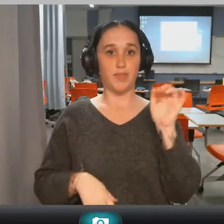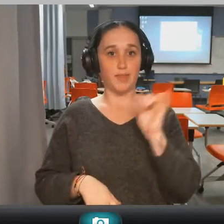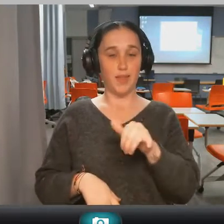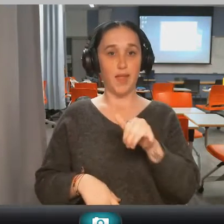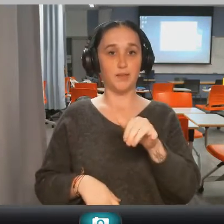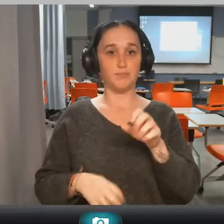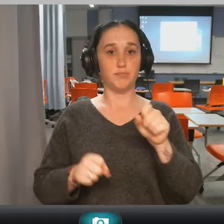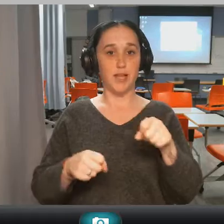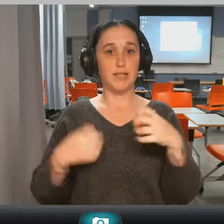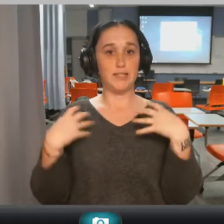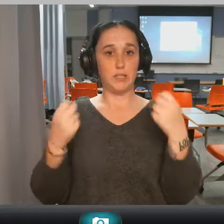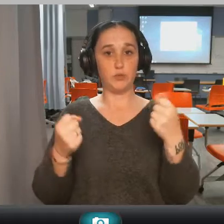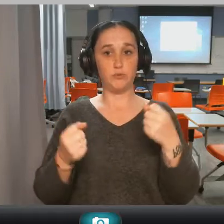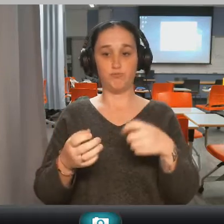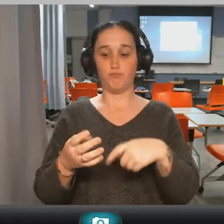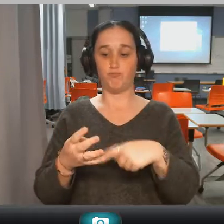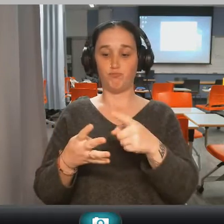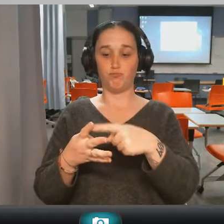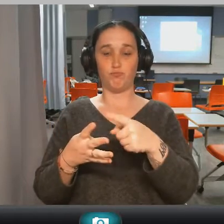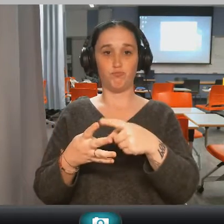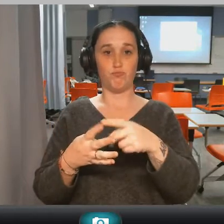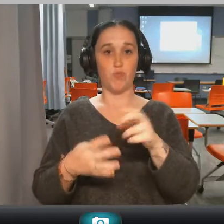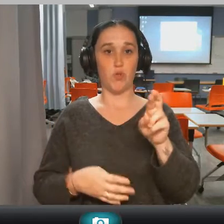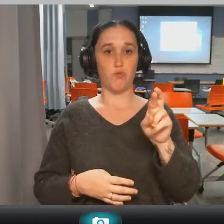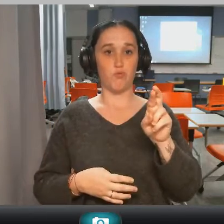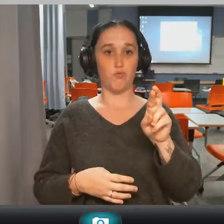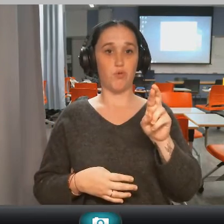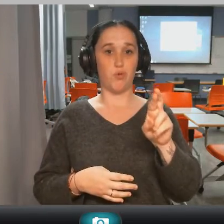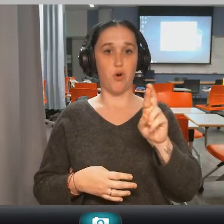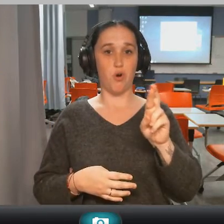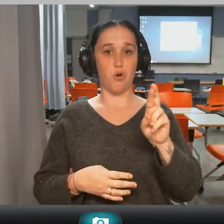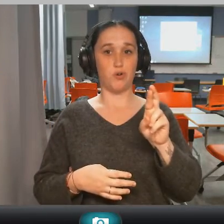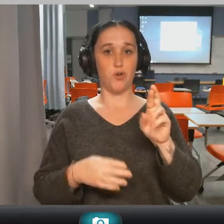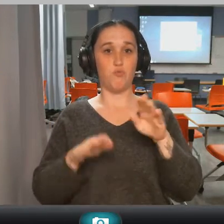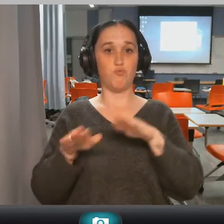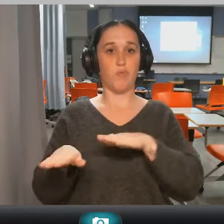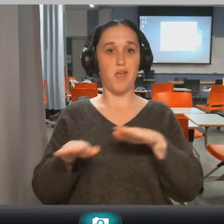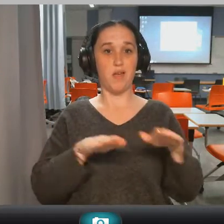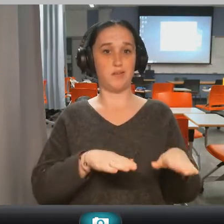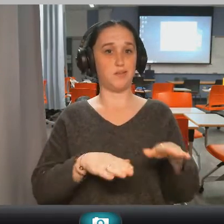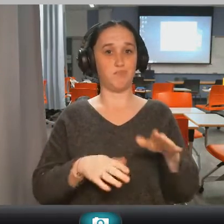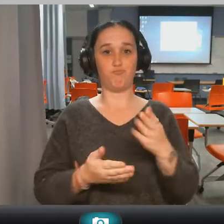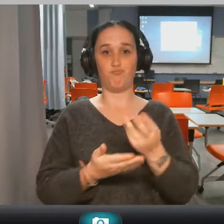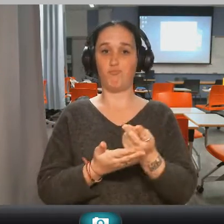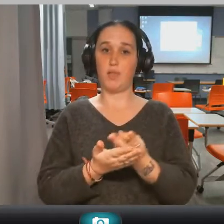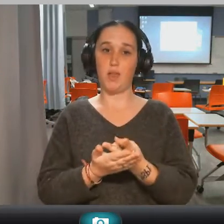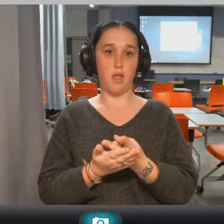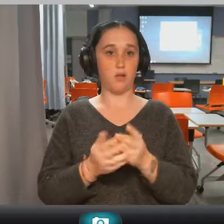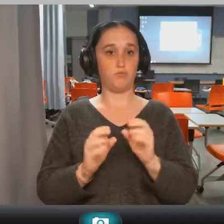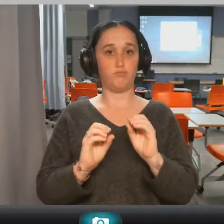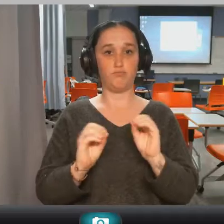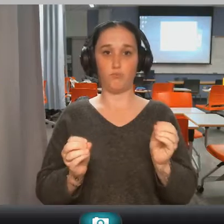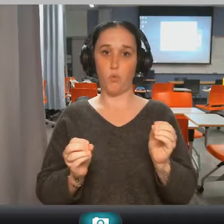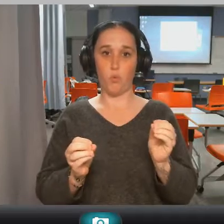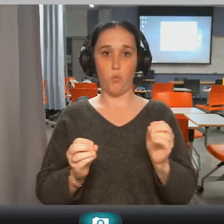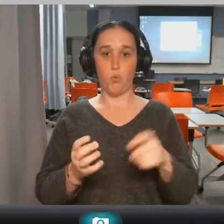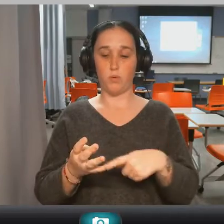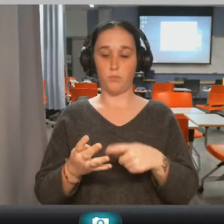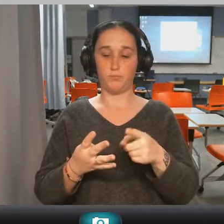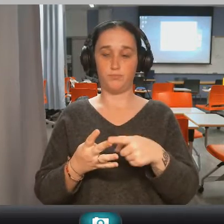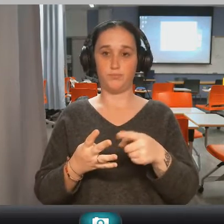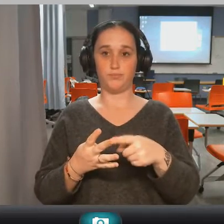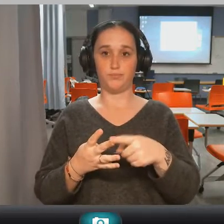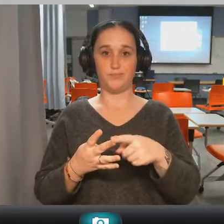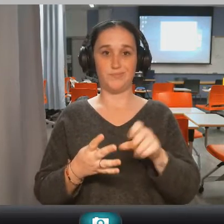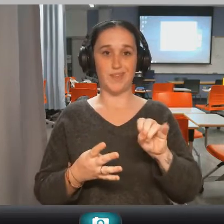and not use it if you can. You're going to put ice on it. Then you're going to use a